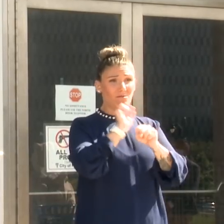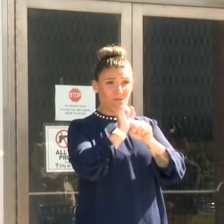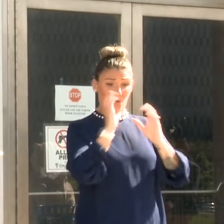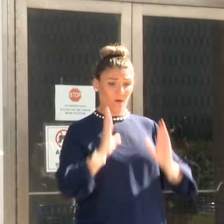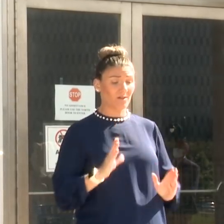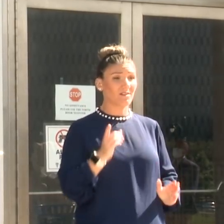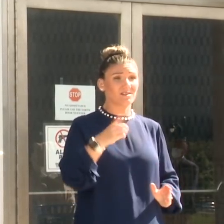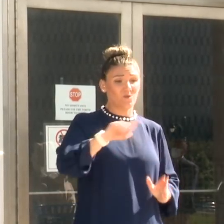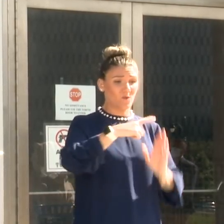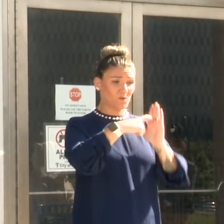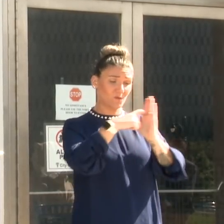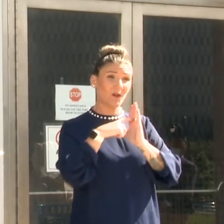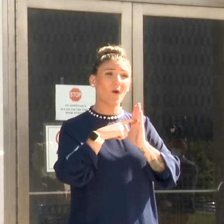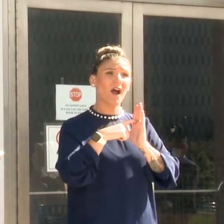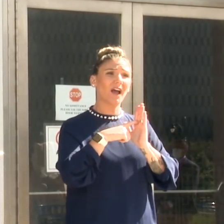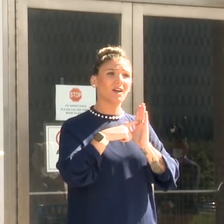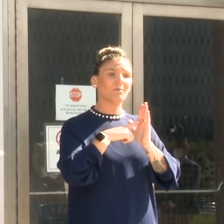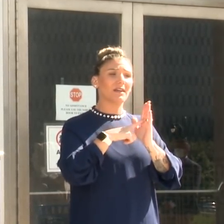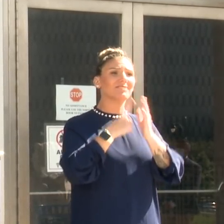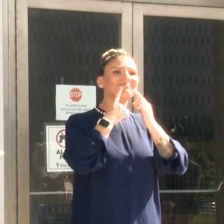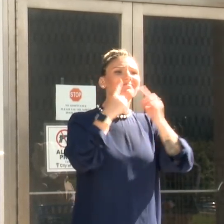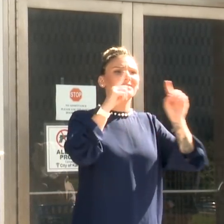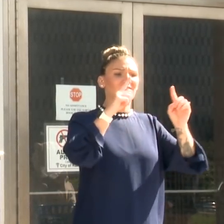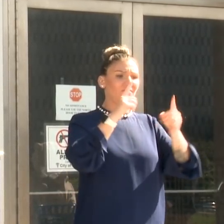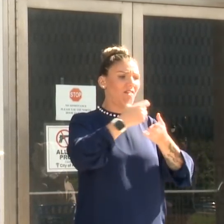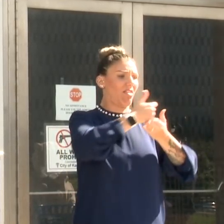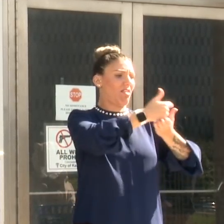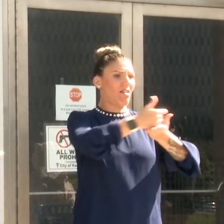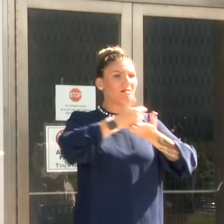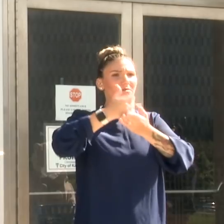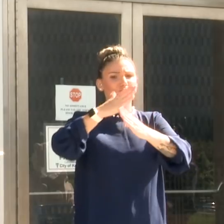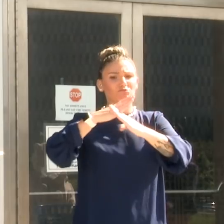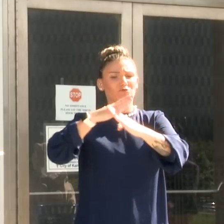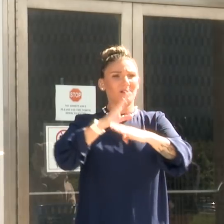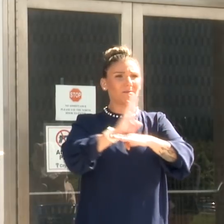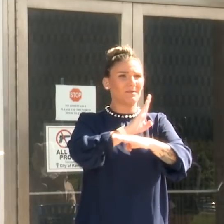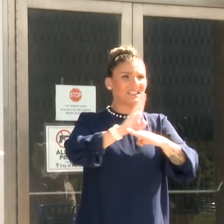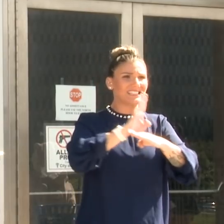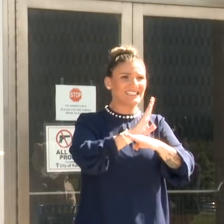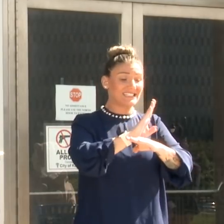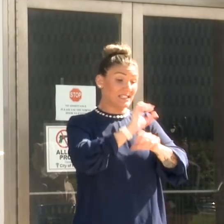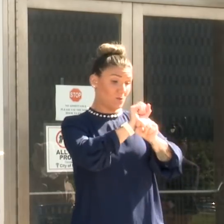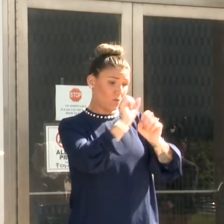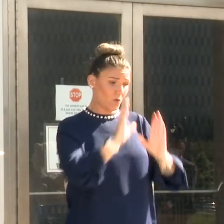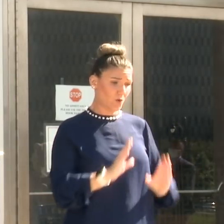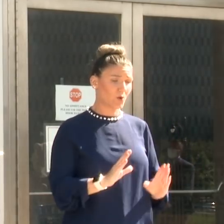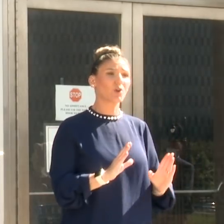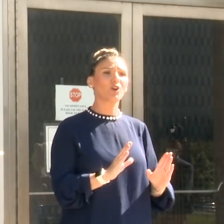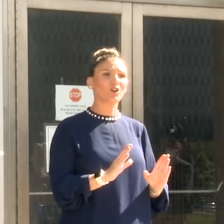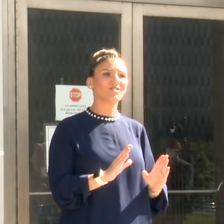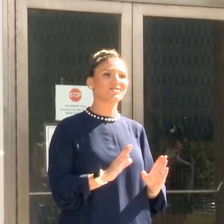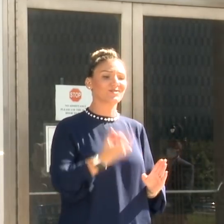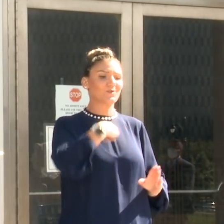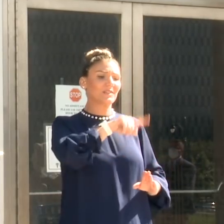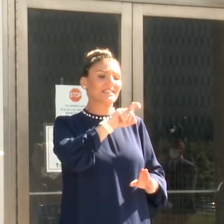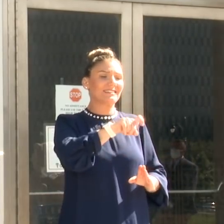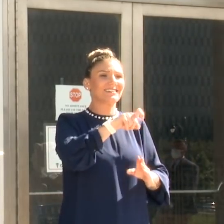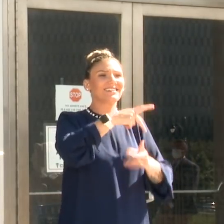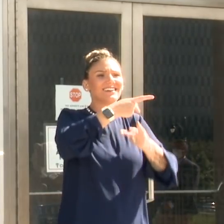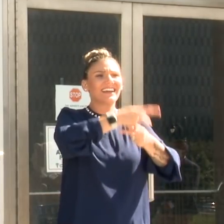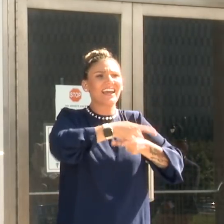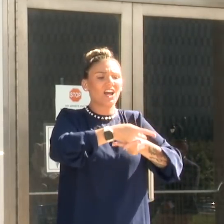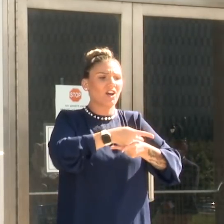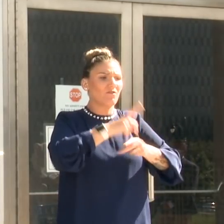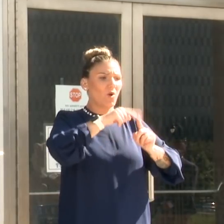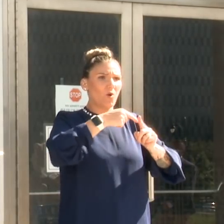So these requirements are effective at helping protect the business's employees. We just need to be careful as